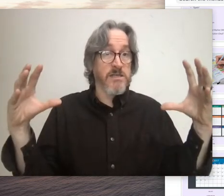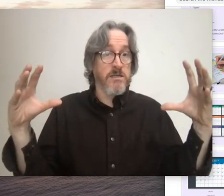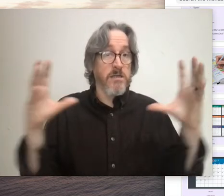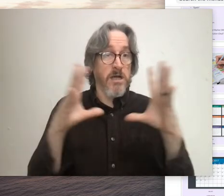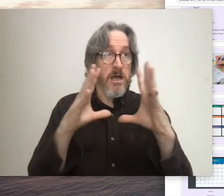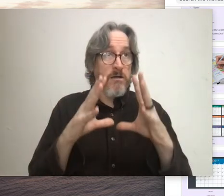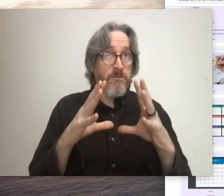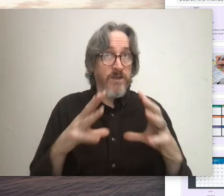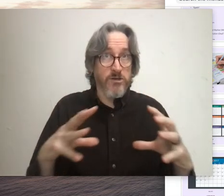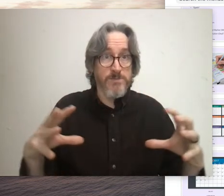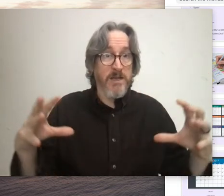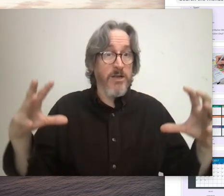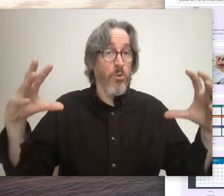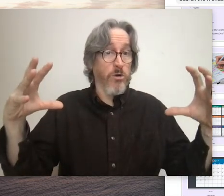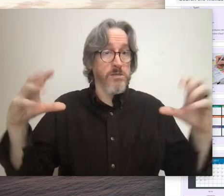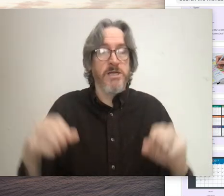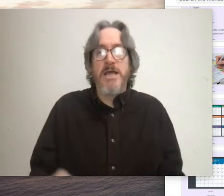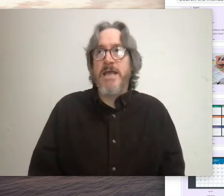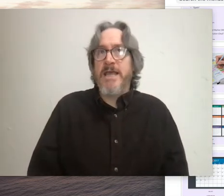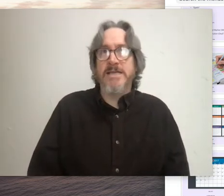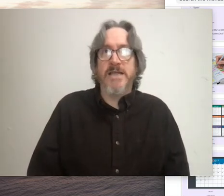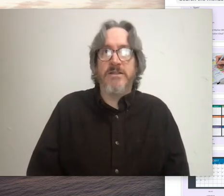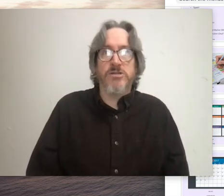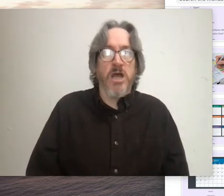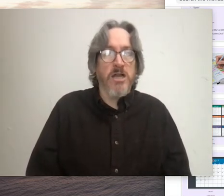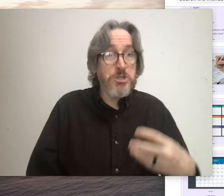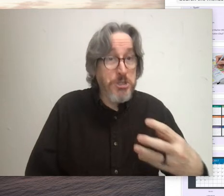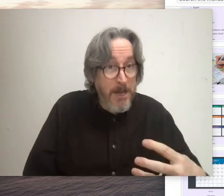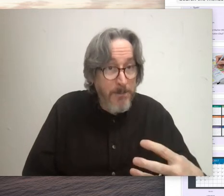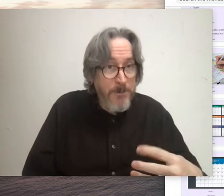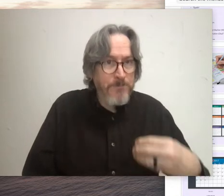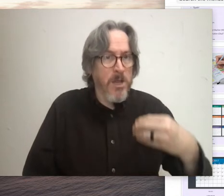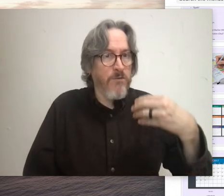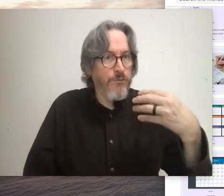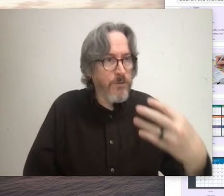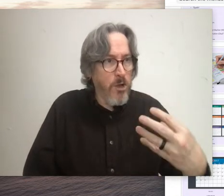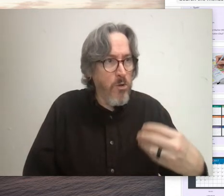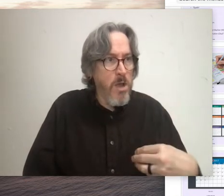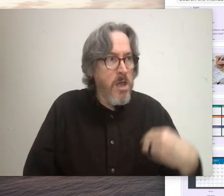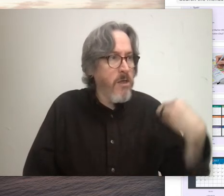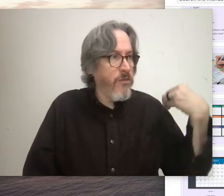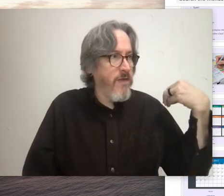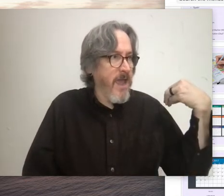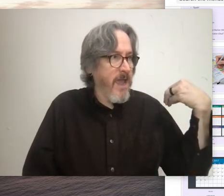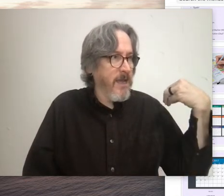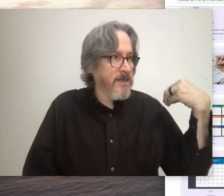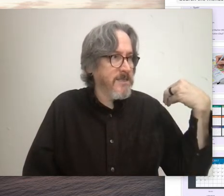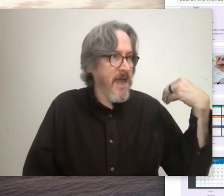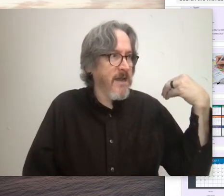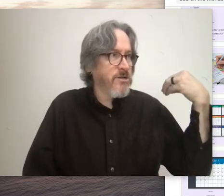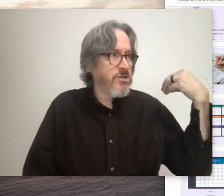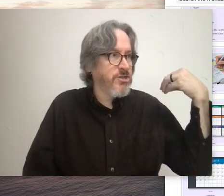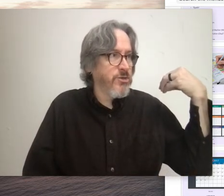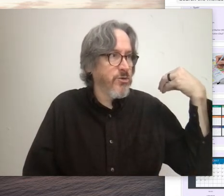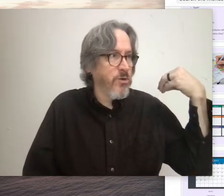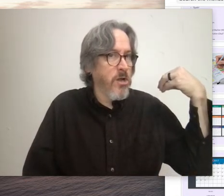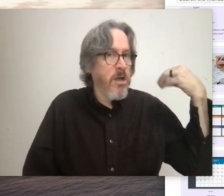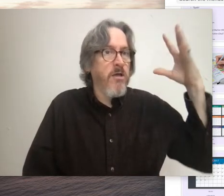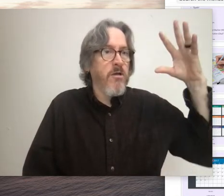lexicalized fingerspelling words is that there's a shape, a flow, they tend